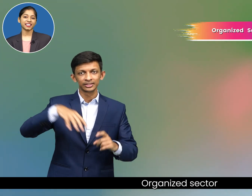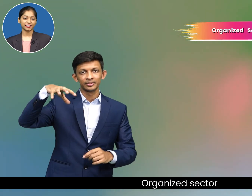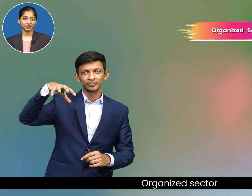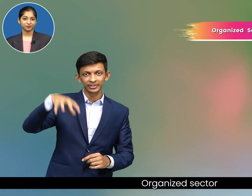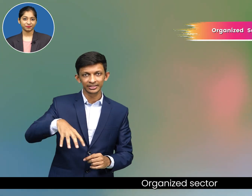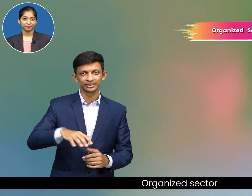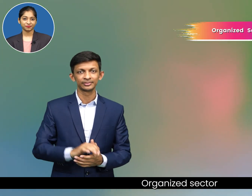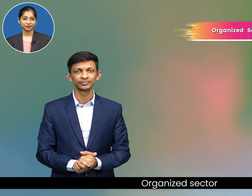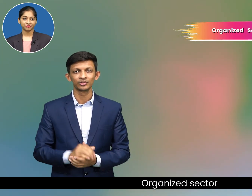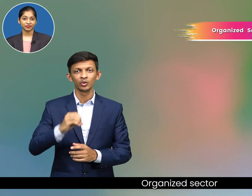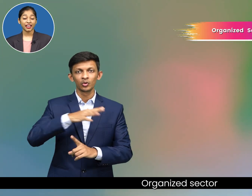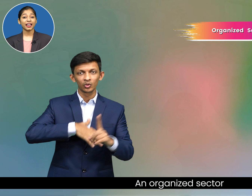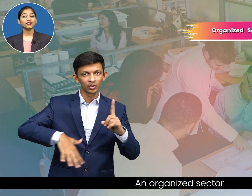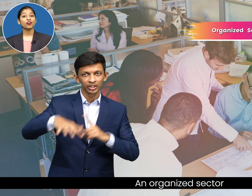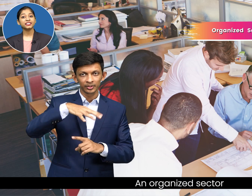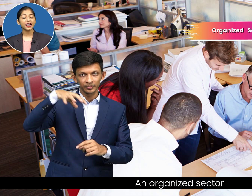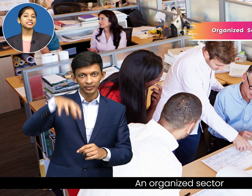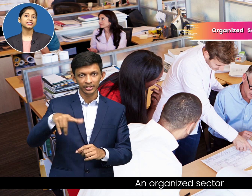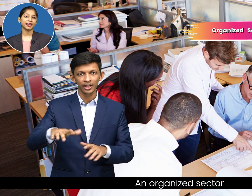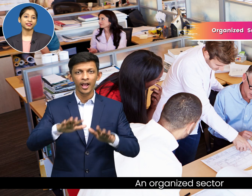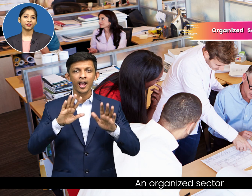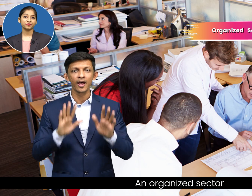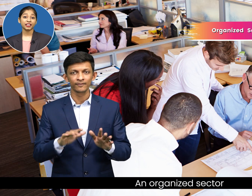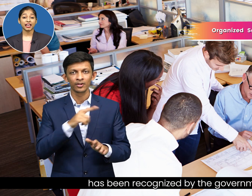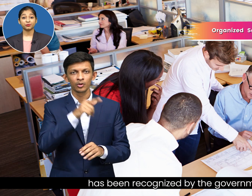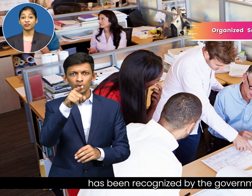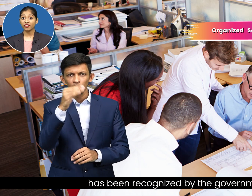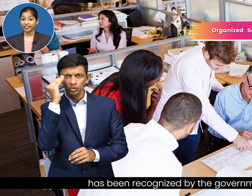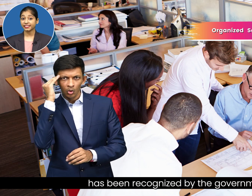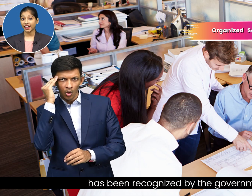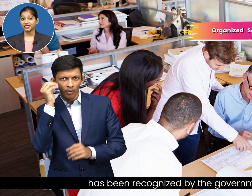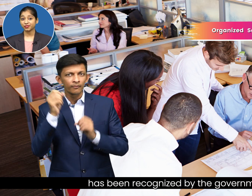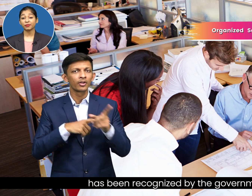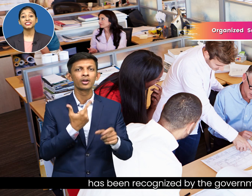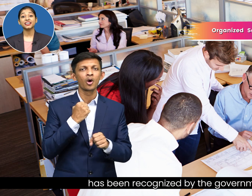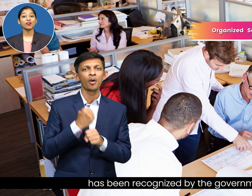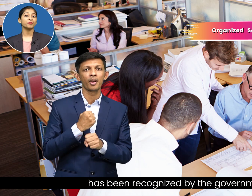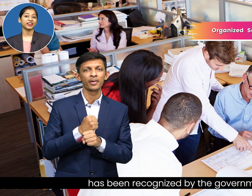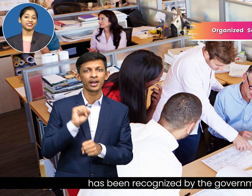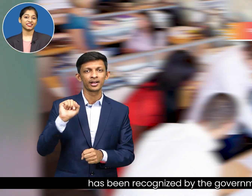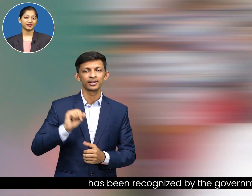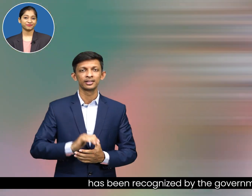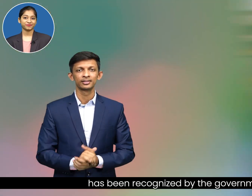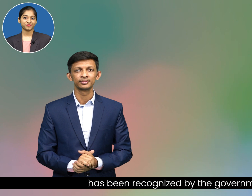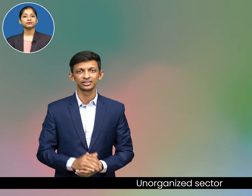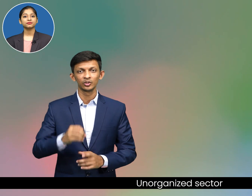Organized sector: an organized sector has been recognized by the